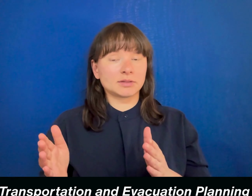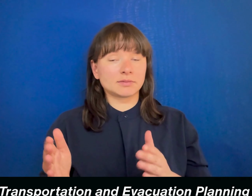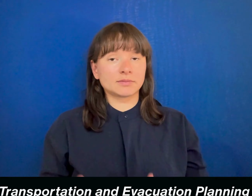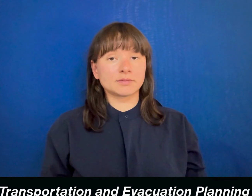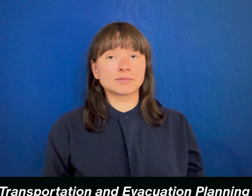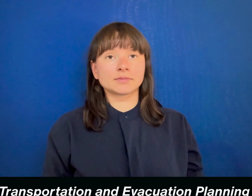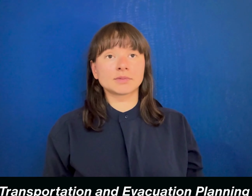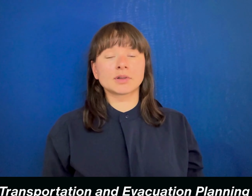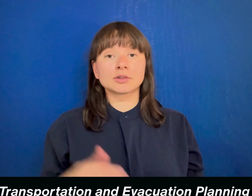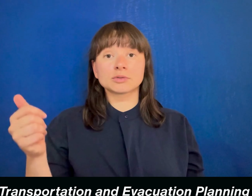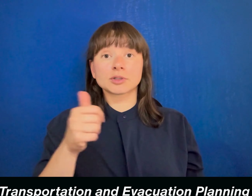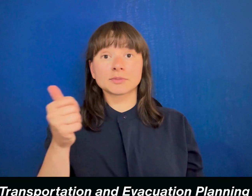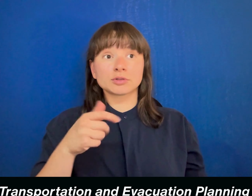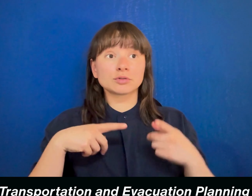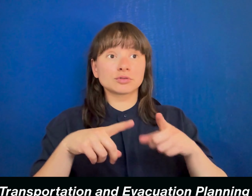Transportation and evacuation planning.